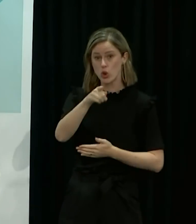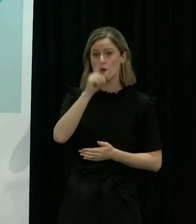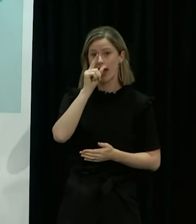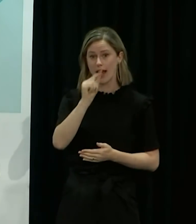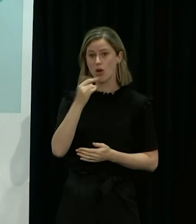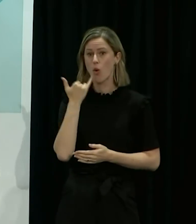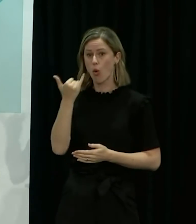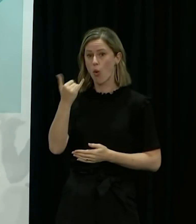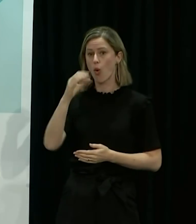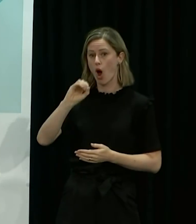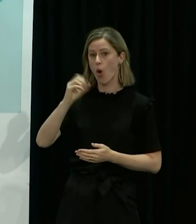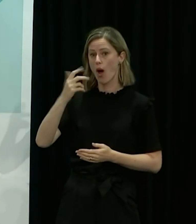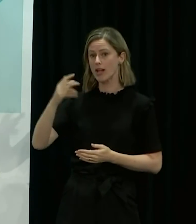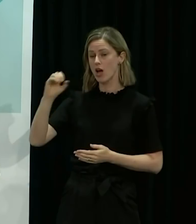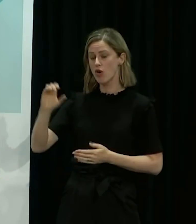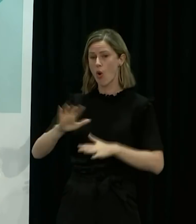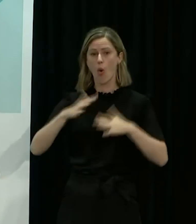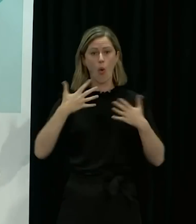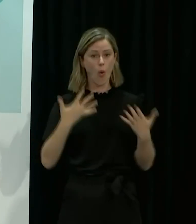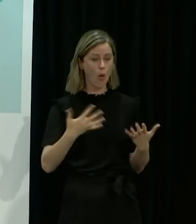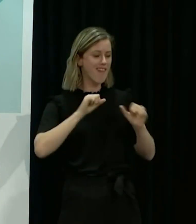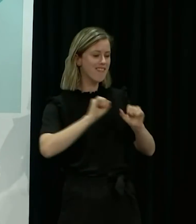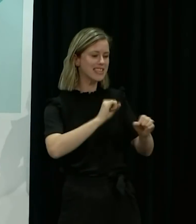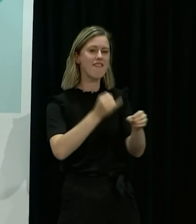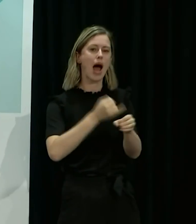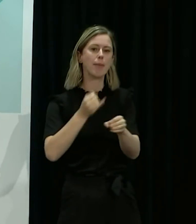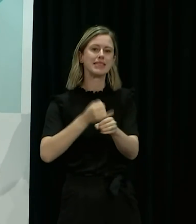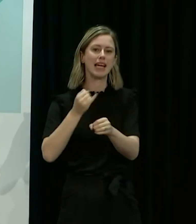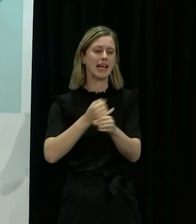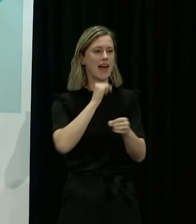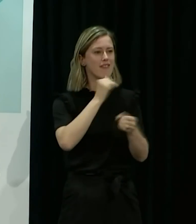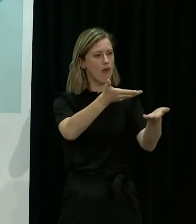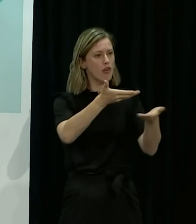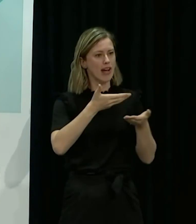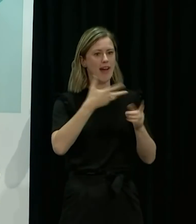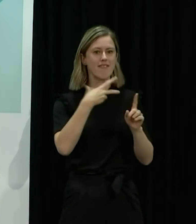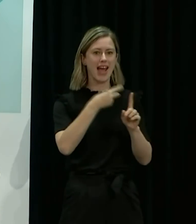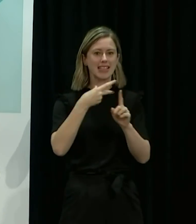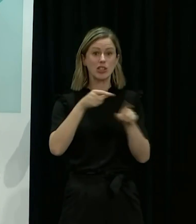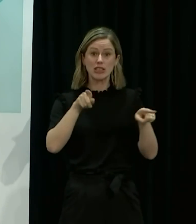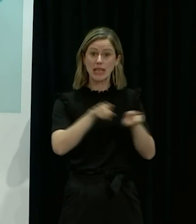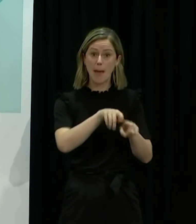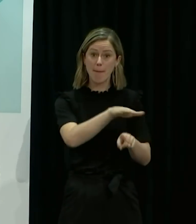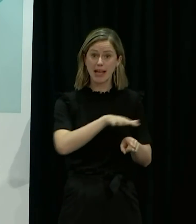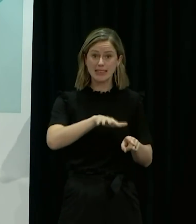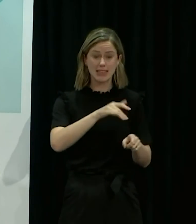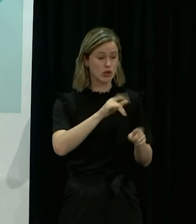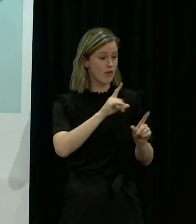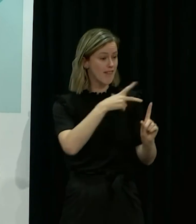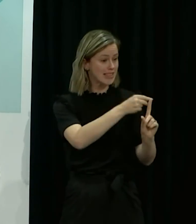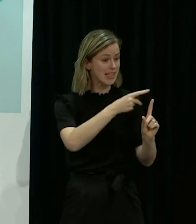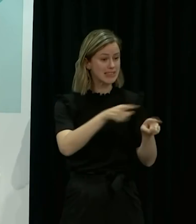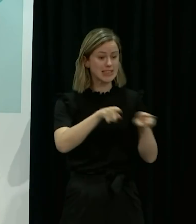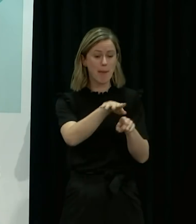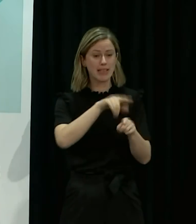well as calling the 0800 number, also visit a pharmacy that is currently offering vaccines. These same pharmacies will be